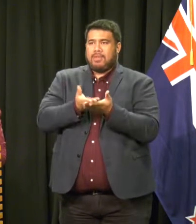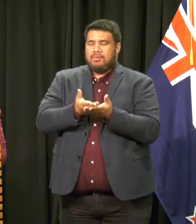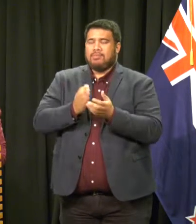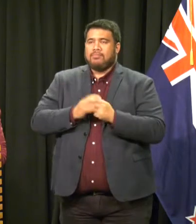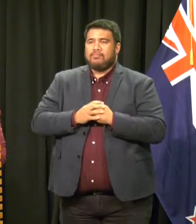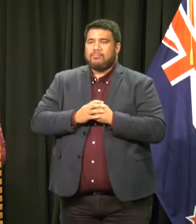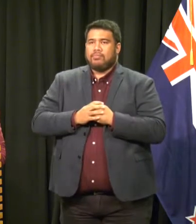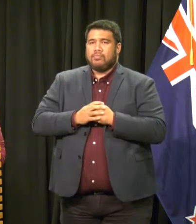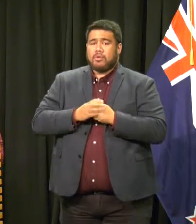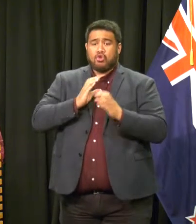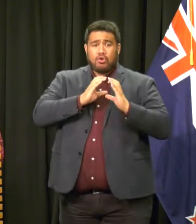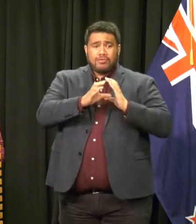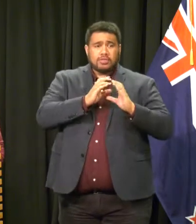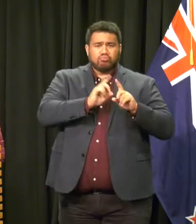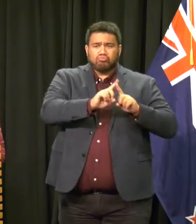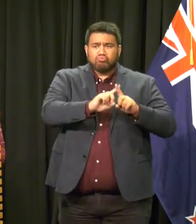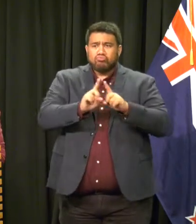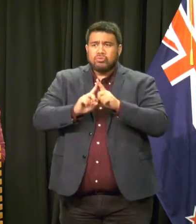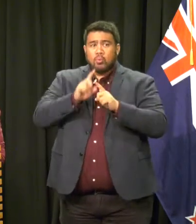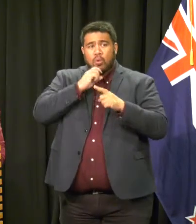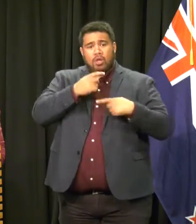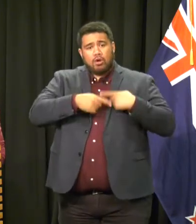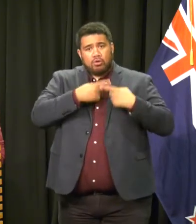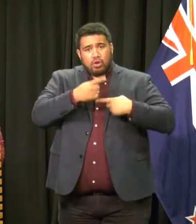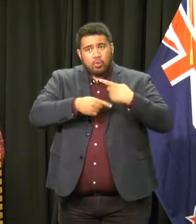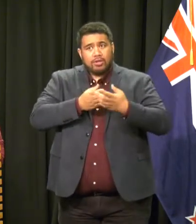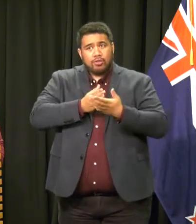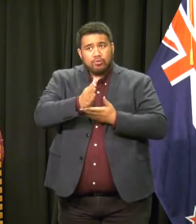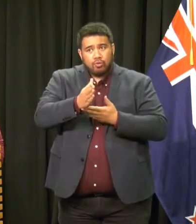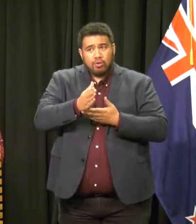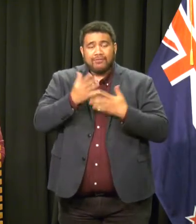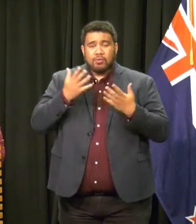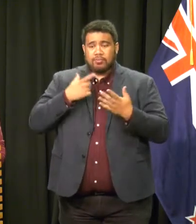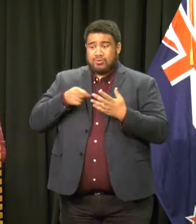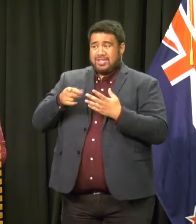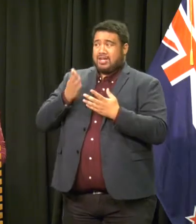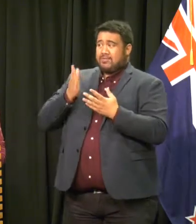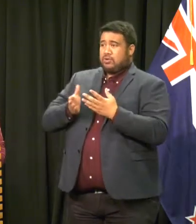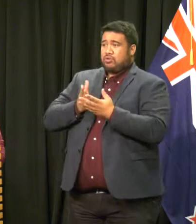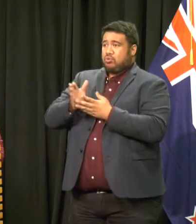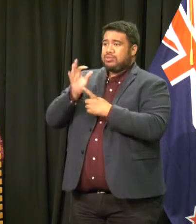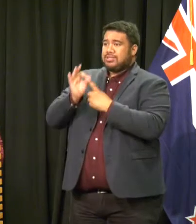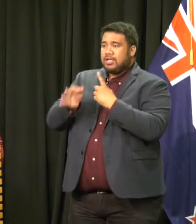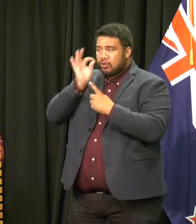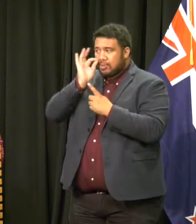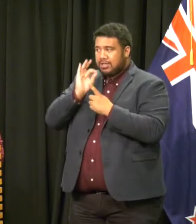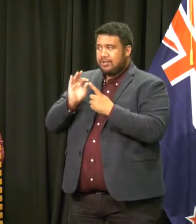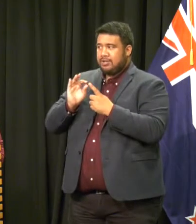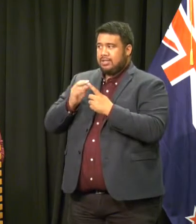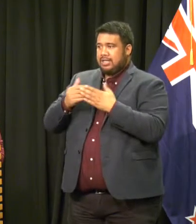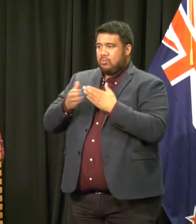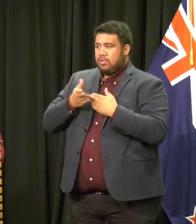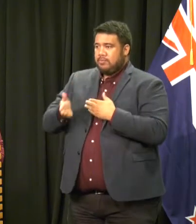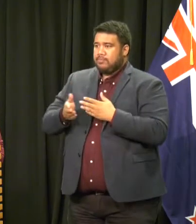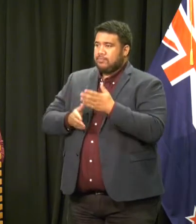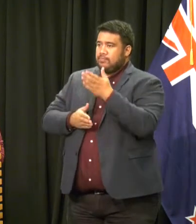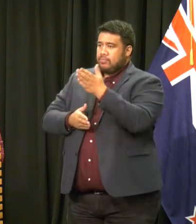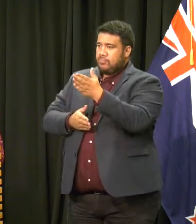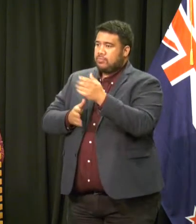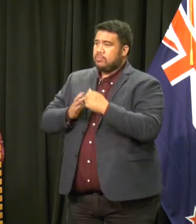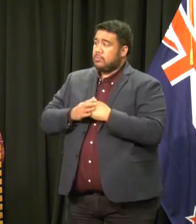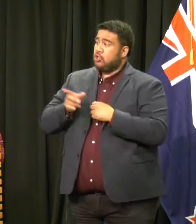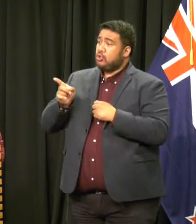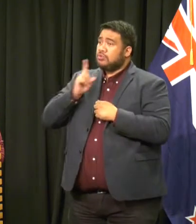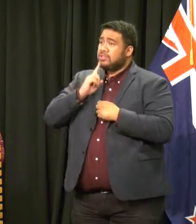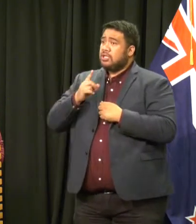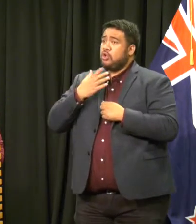if those conversations would potentially be ongoing. It obviously has to go through a select committee process yet. You said at the start of this that you wanted to widen the support